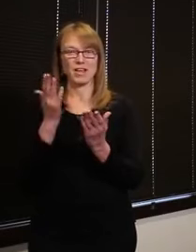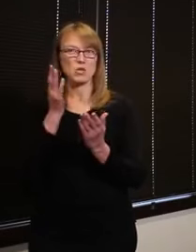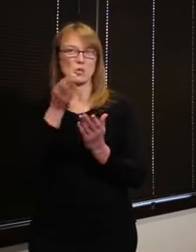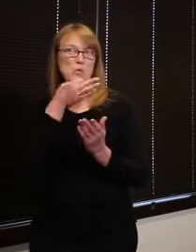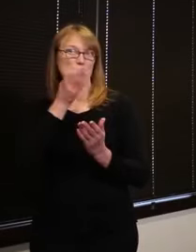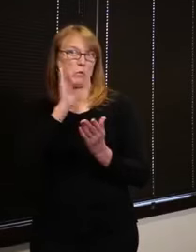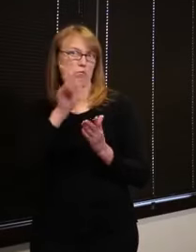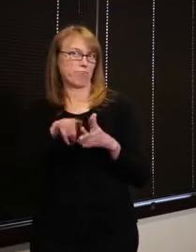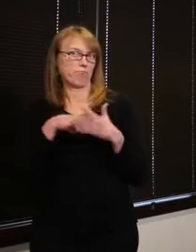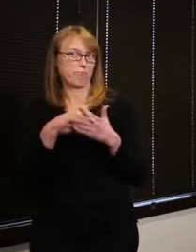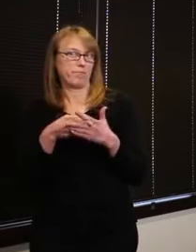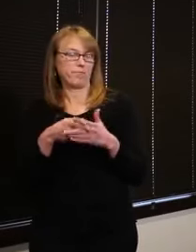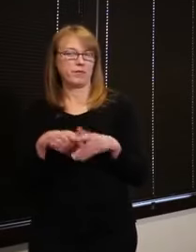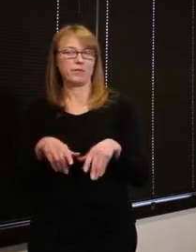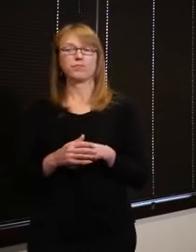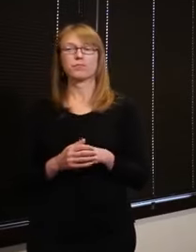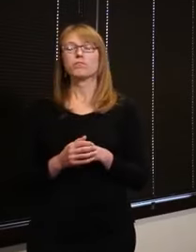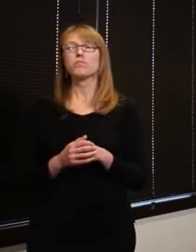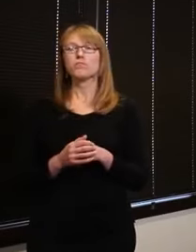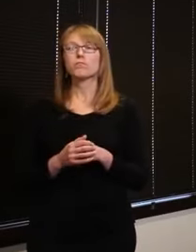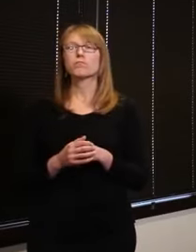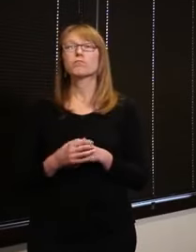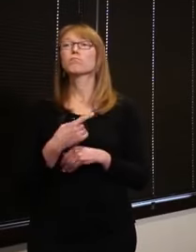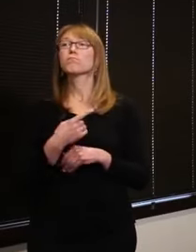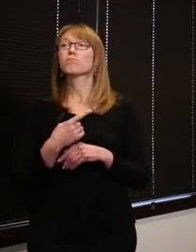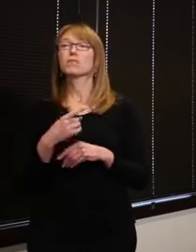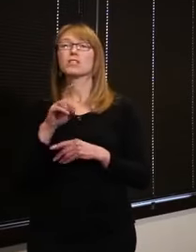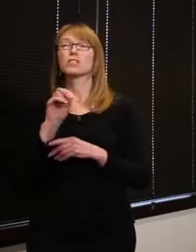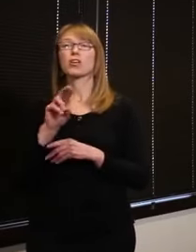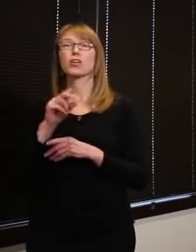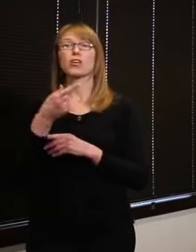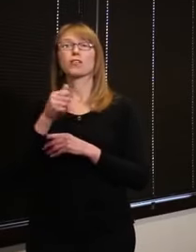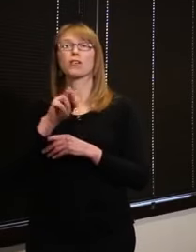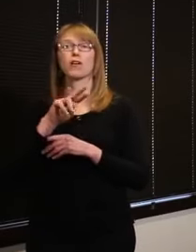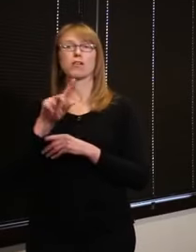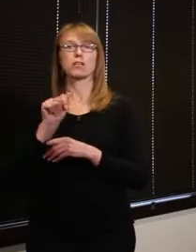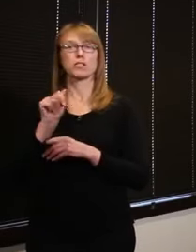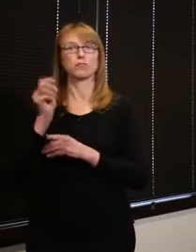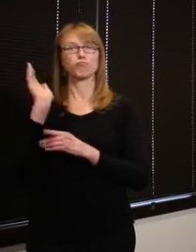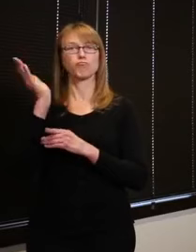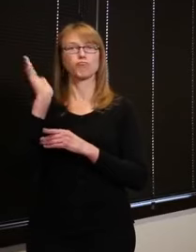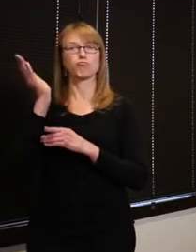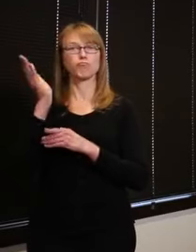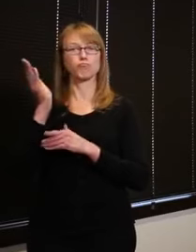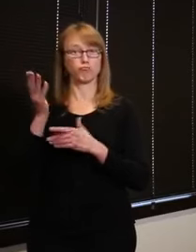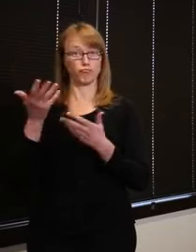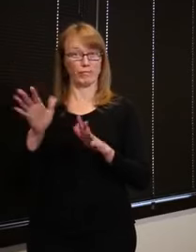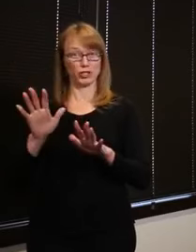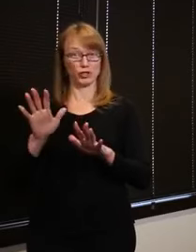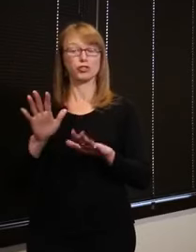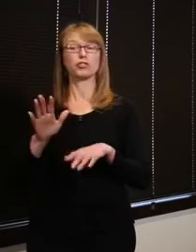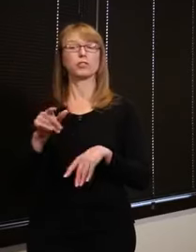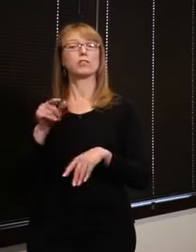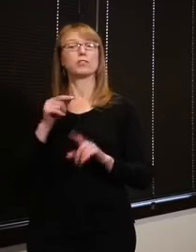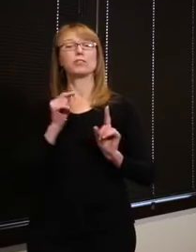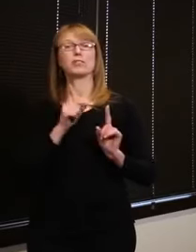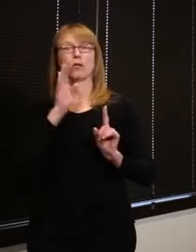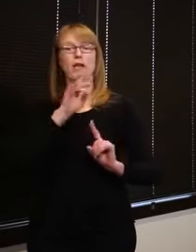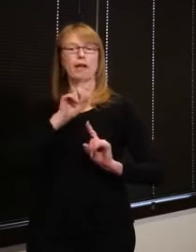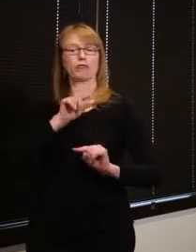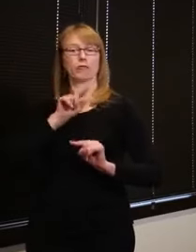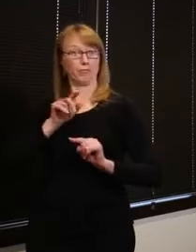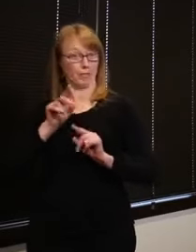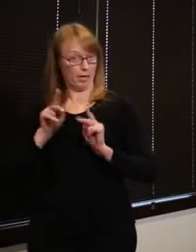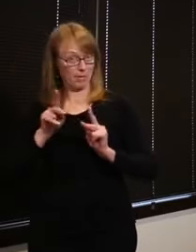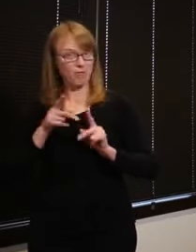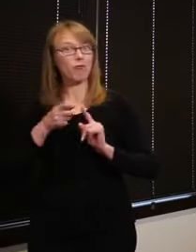moment. After Dr. Garza's opening remarks, he will address questions that have been submitted by members of the media. Reporters who